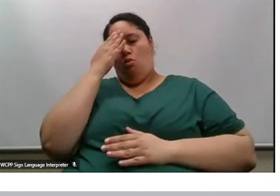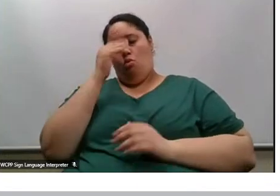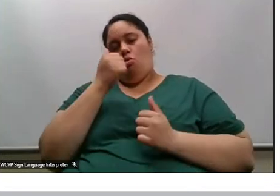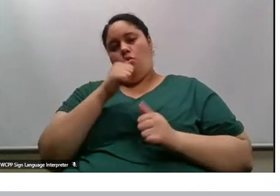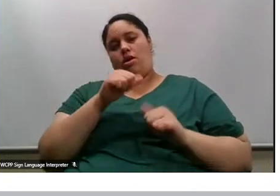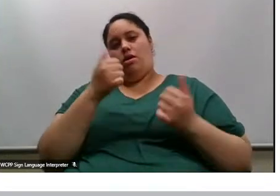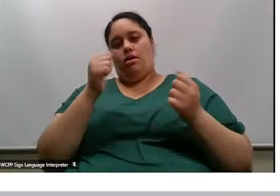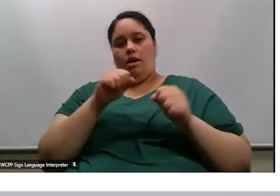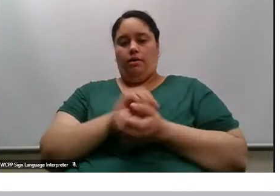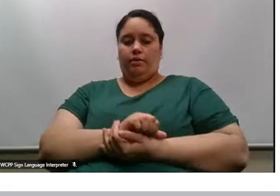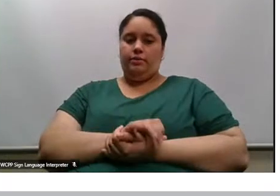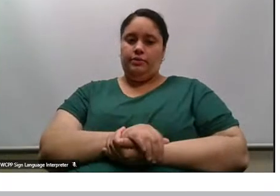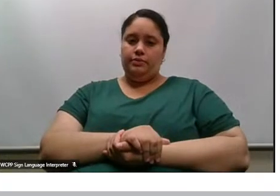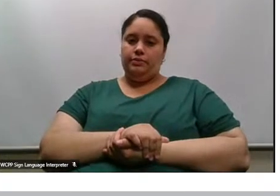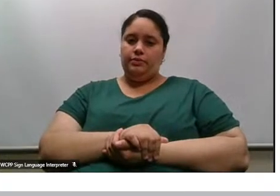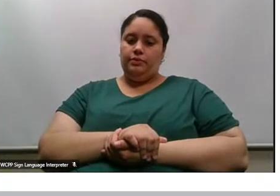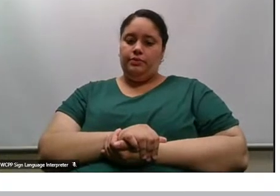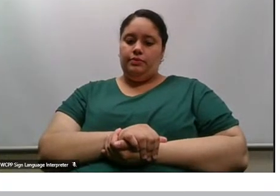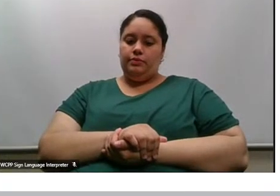than what I am.